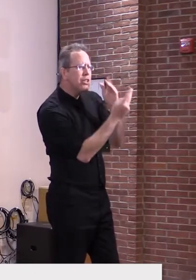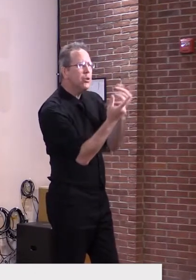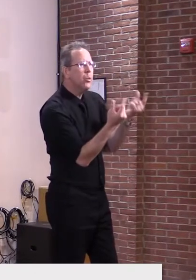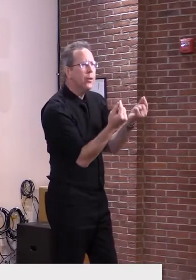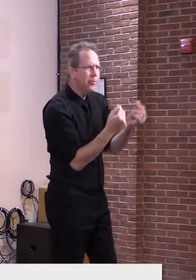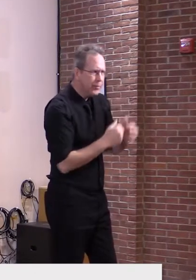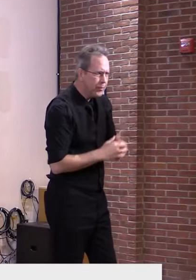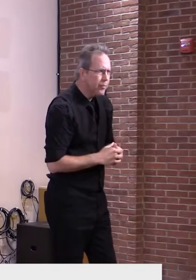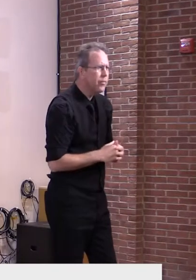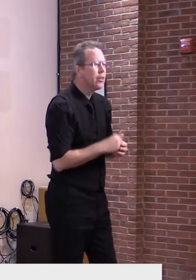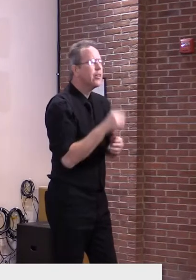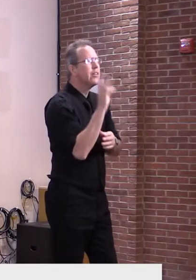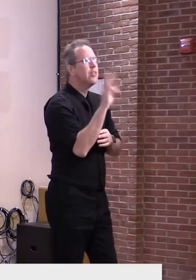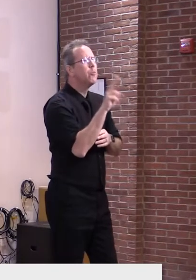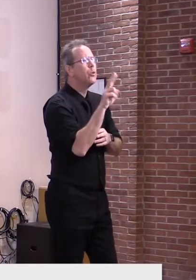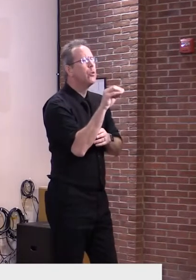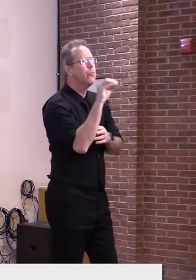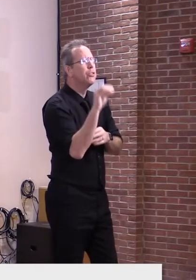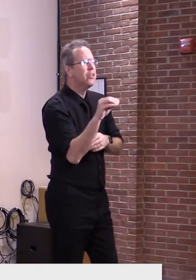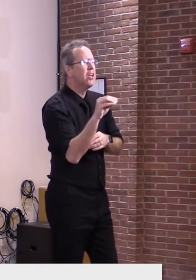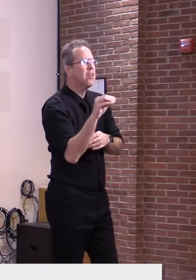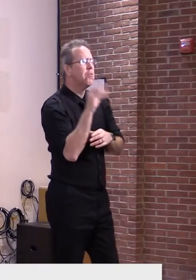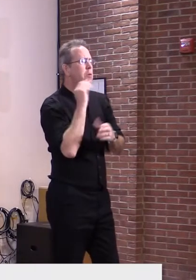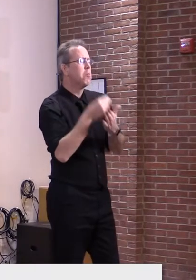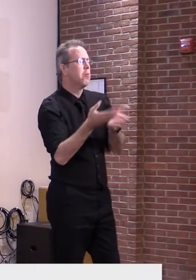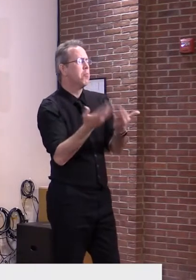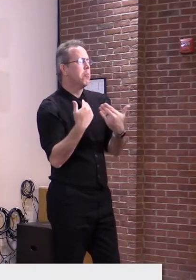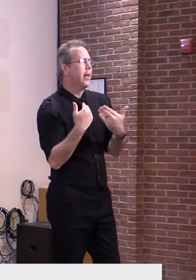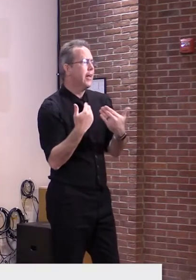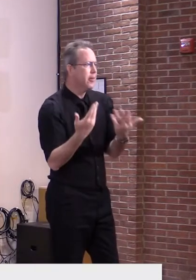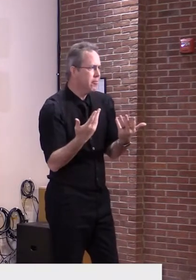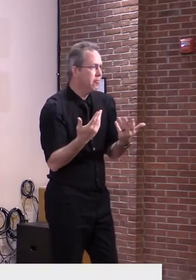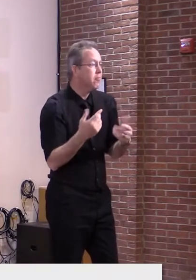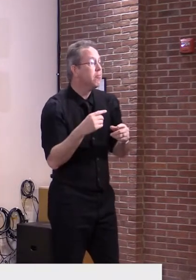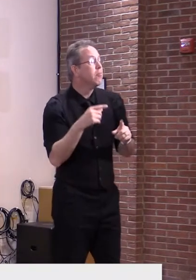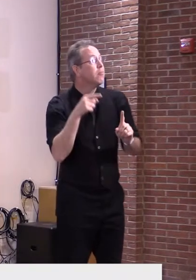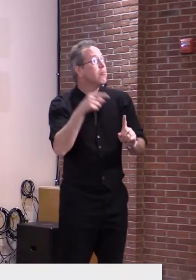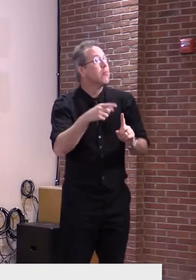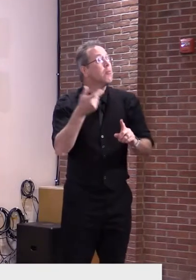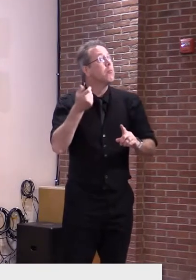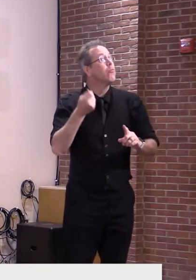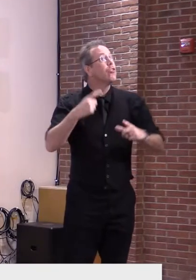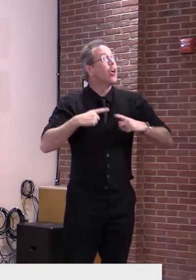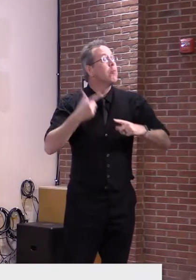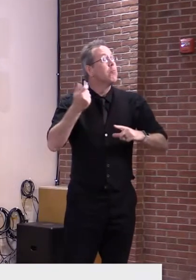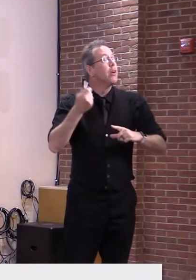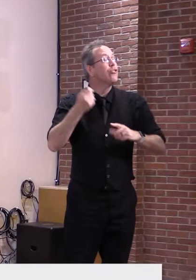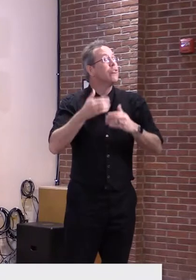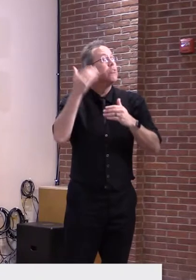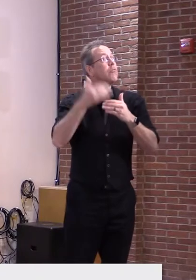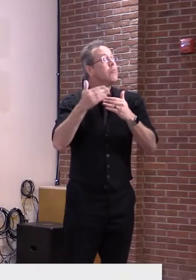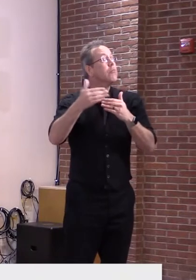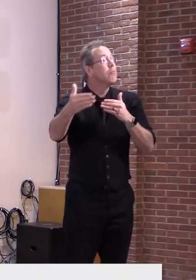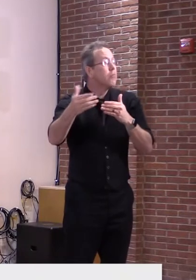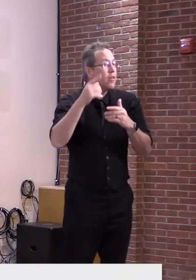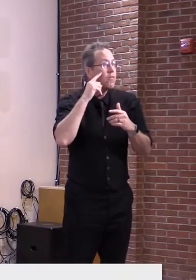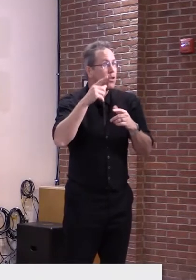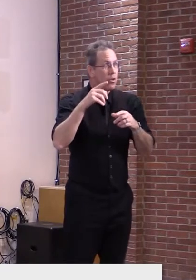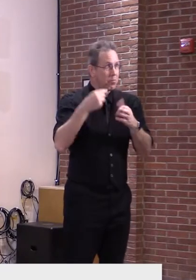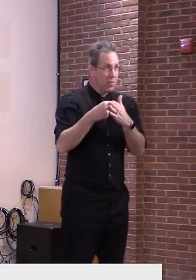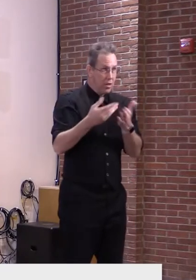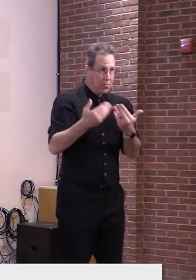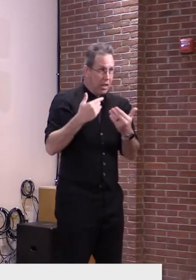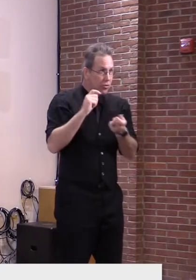6.2% return. And we're only looking out for the pensions 18 years because that's when they have to be fully funded in our state. That's